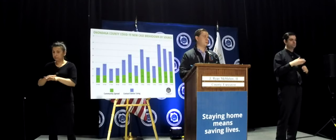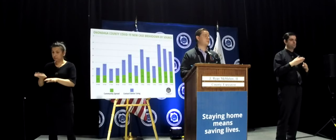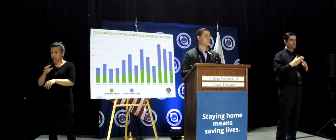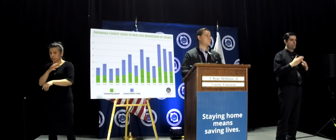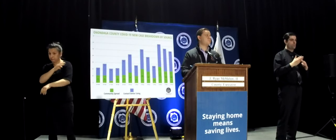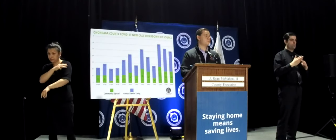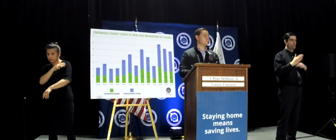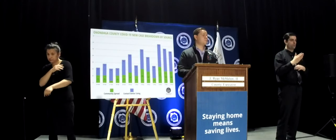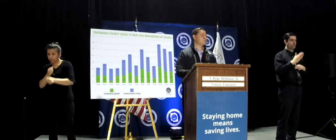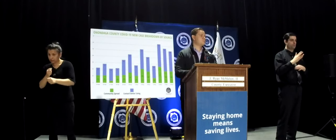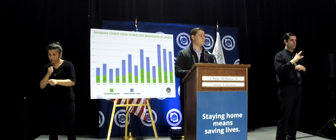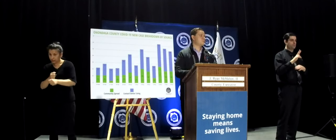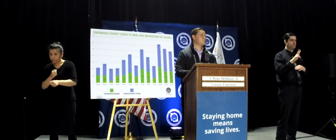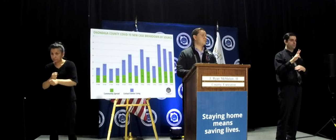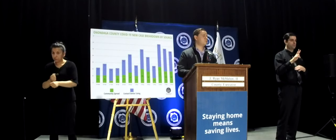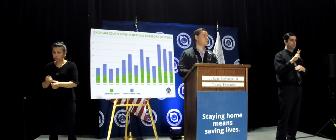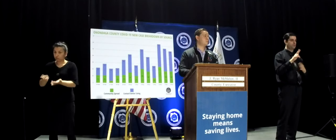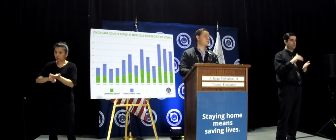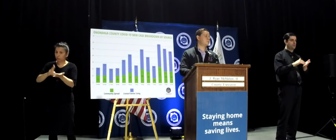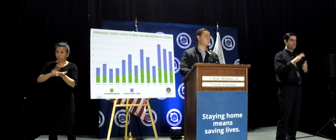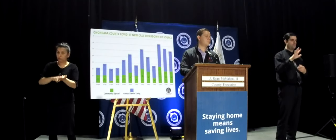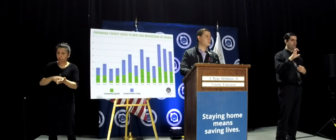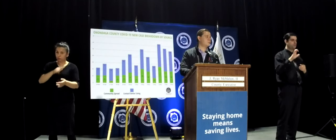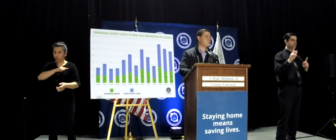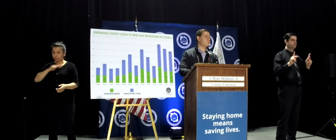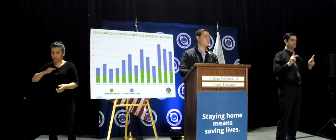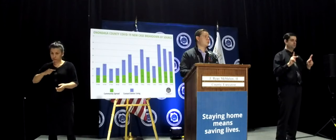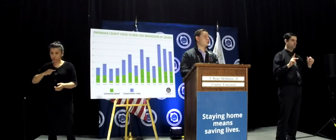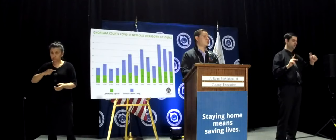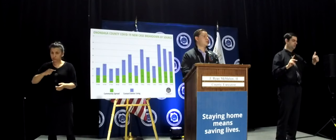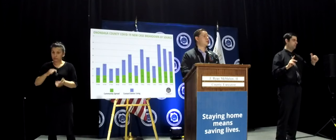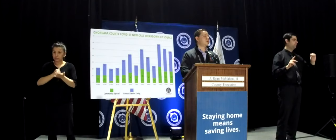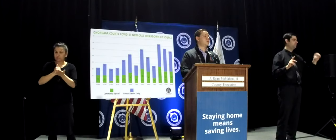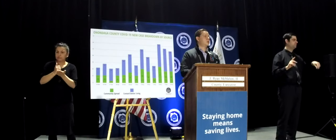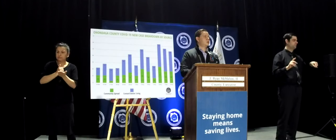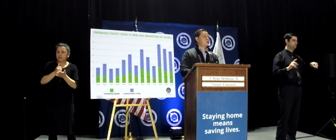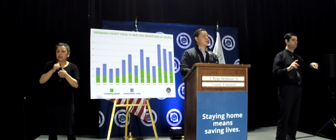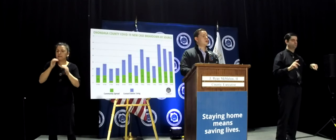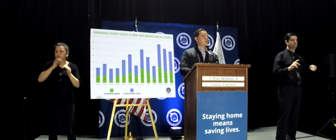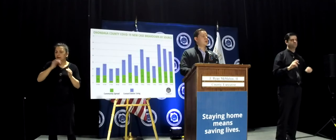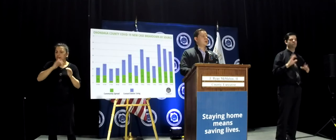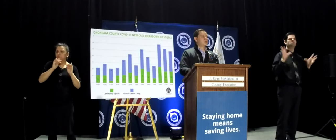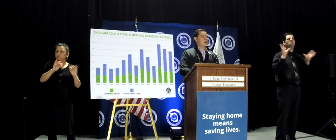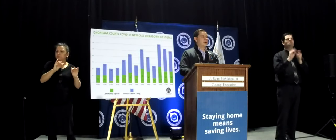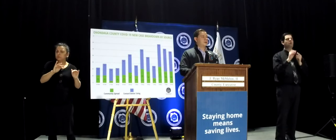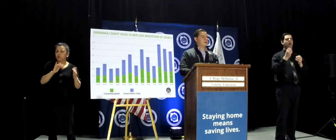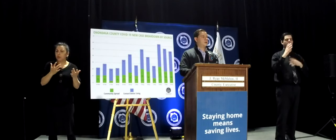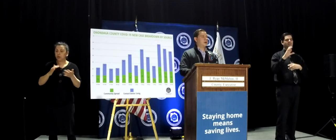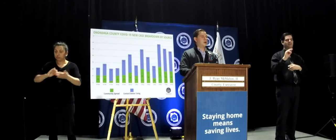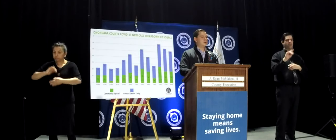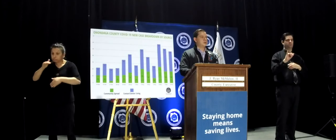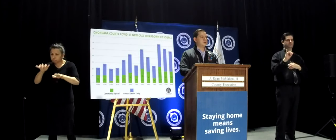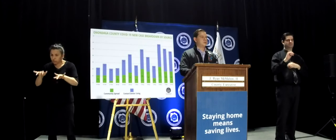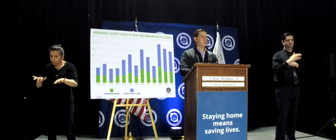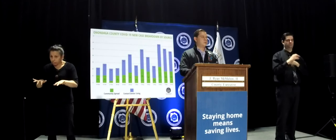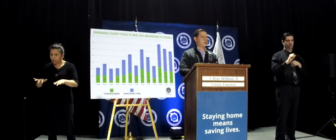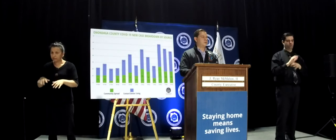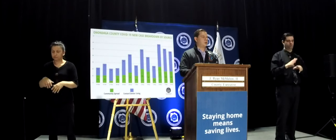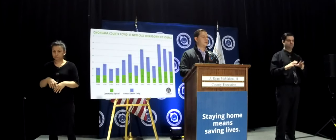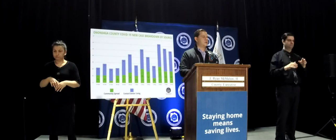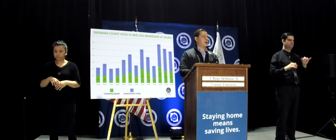yeah. And the training happens when? It's a distance learning kind of setup? Correct.